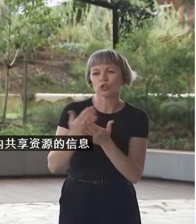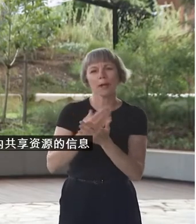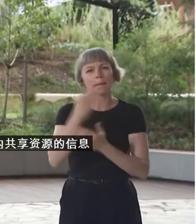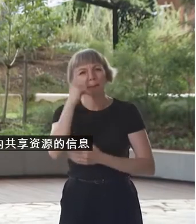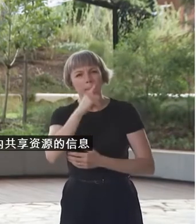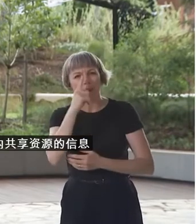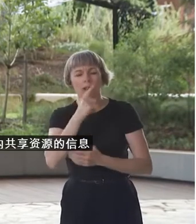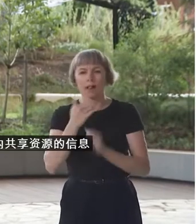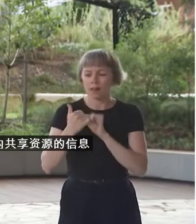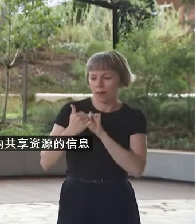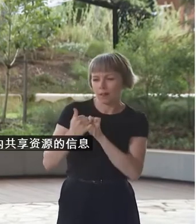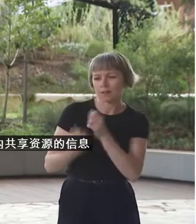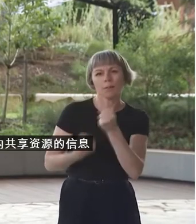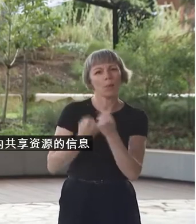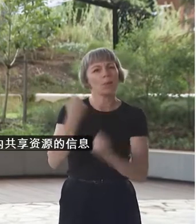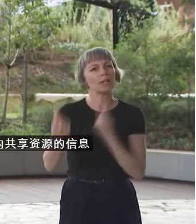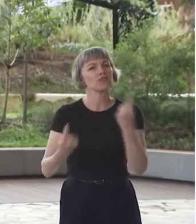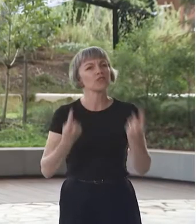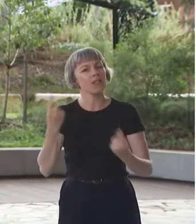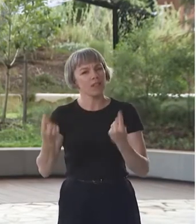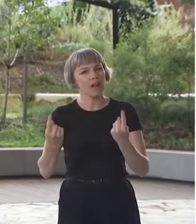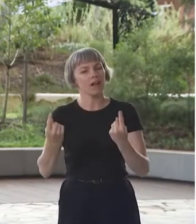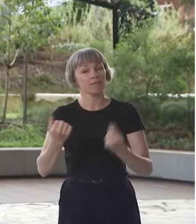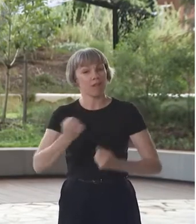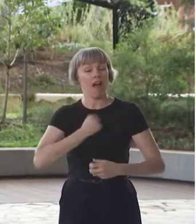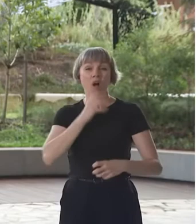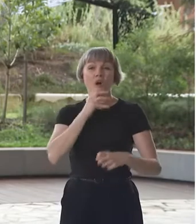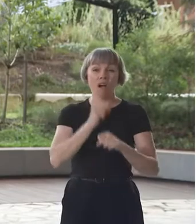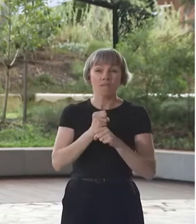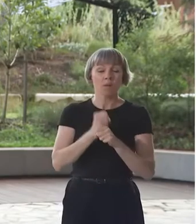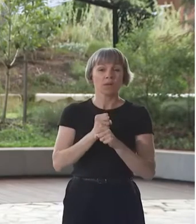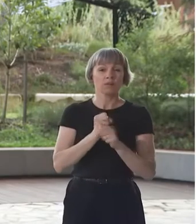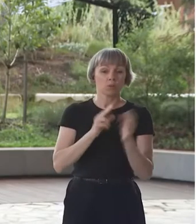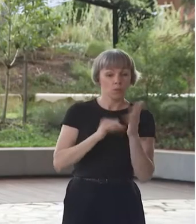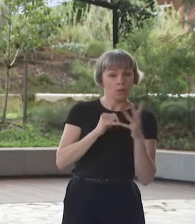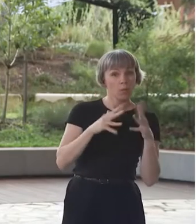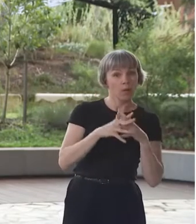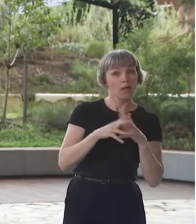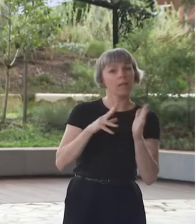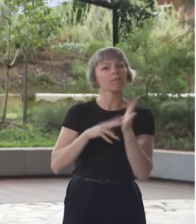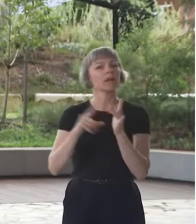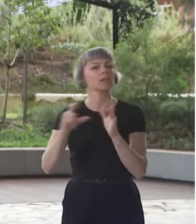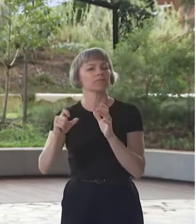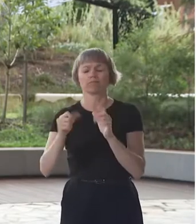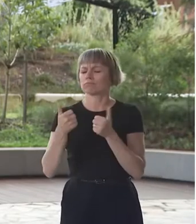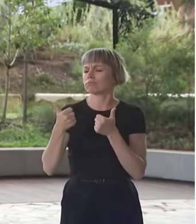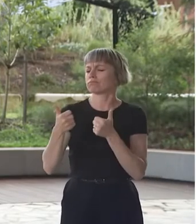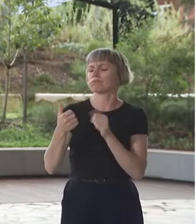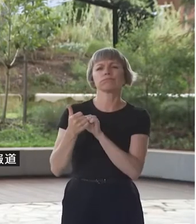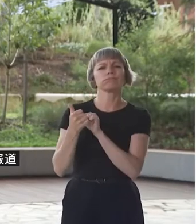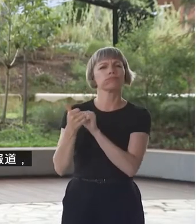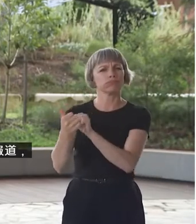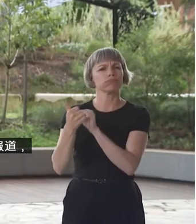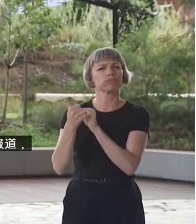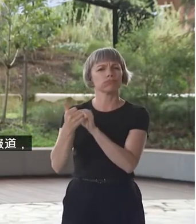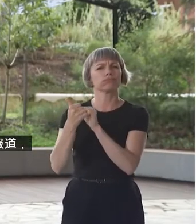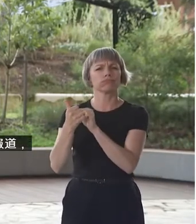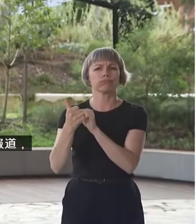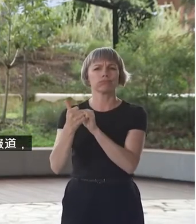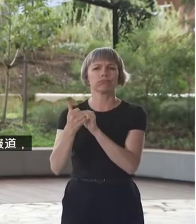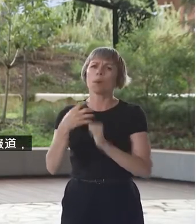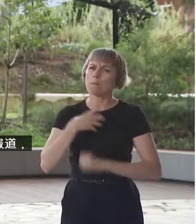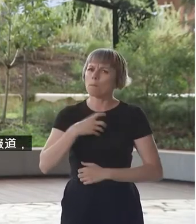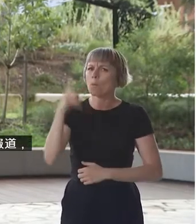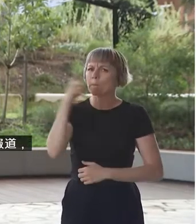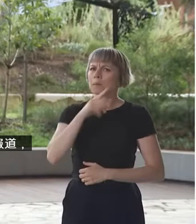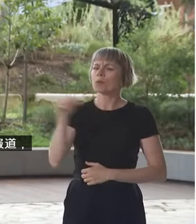country. I don't think that collaboration and cooperation has got anywhere near the coverage that it deserves,